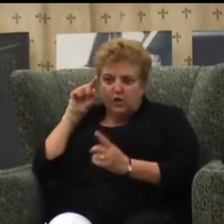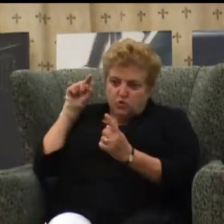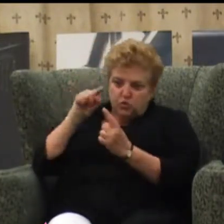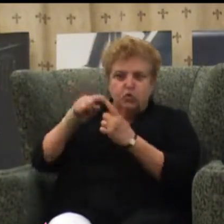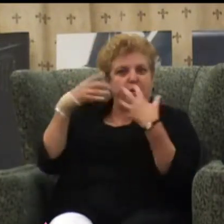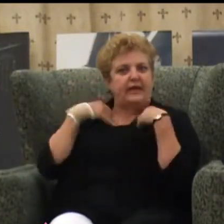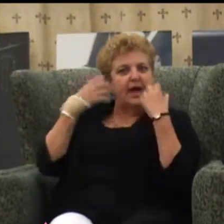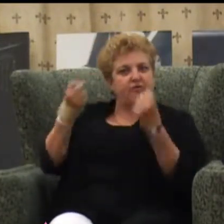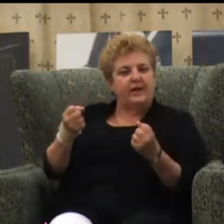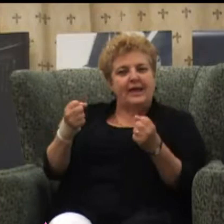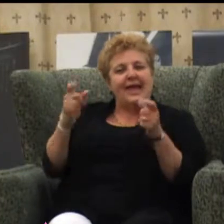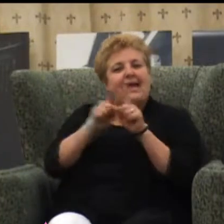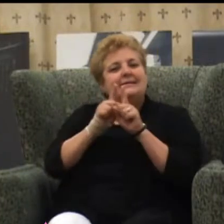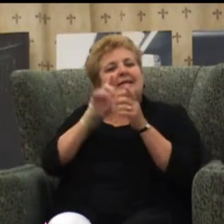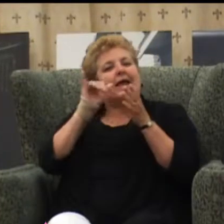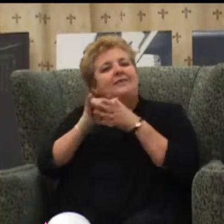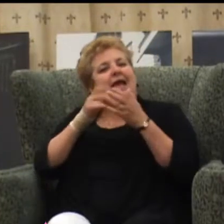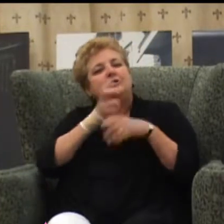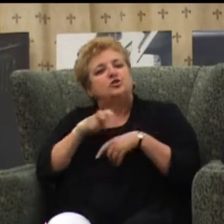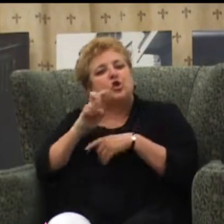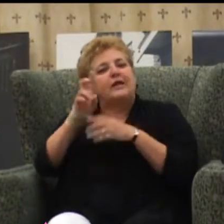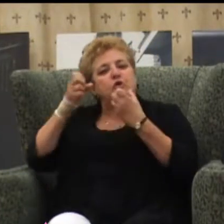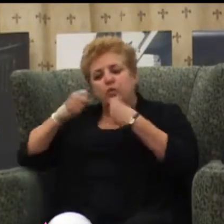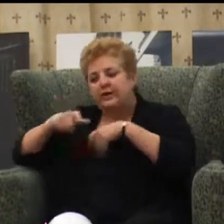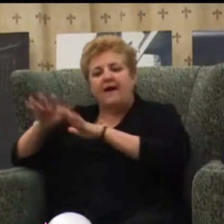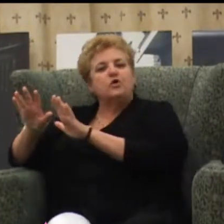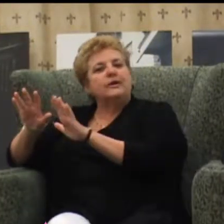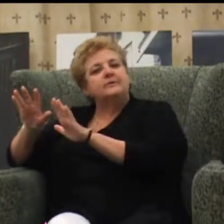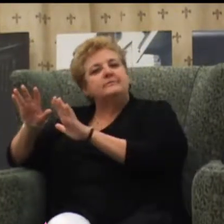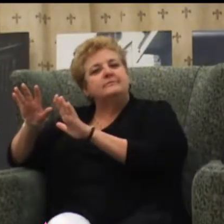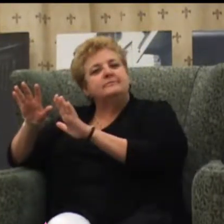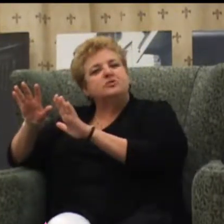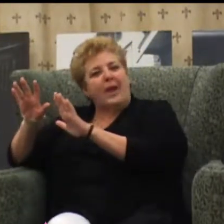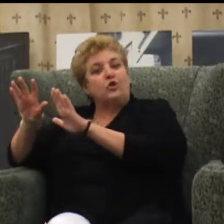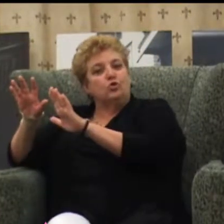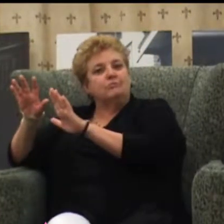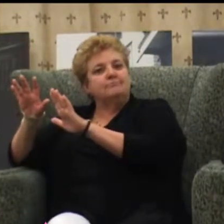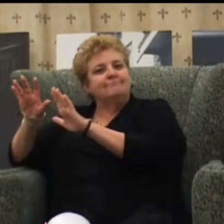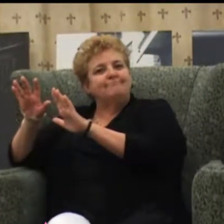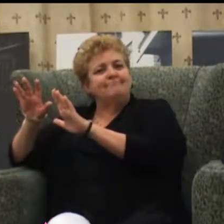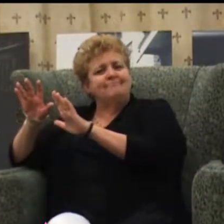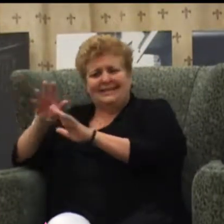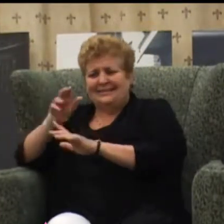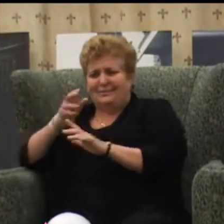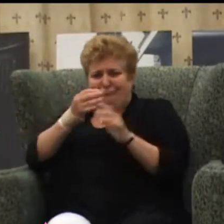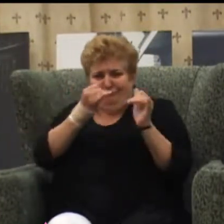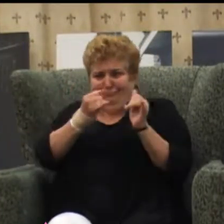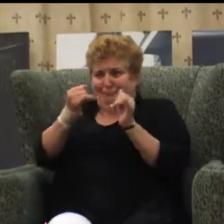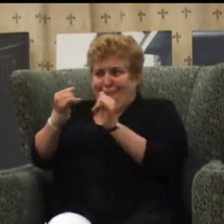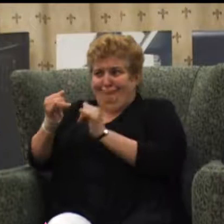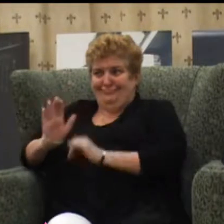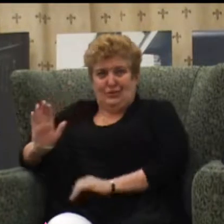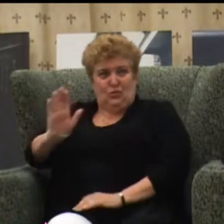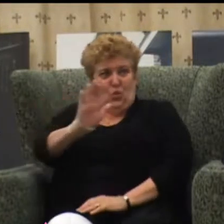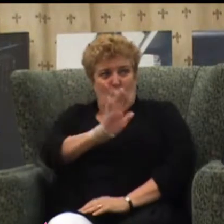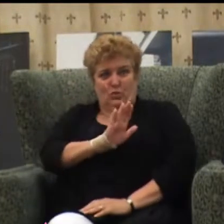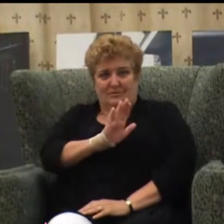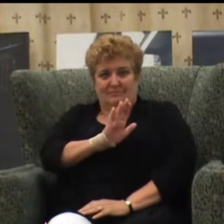and every drunk has to walk, is personal. You know, and if you're new, we can't give you that.